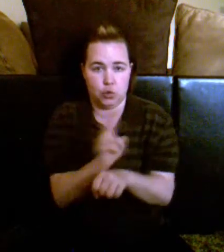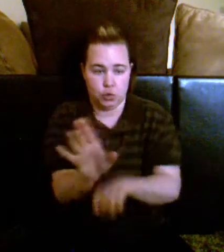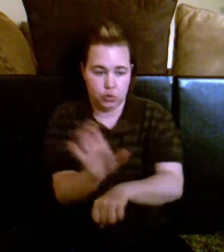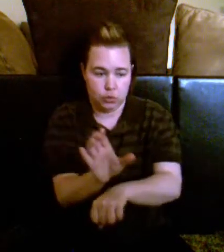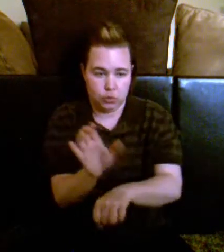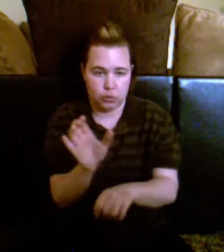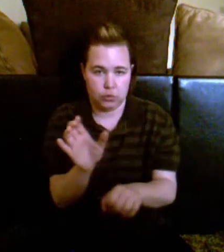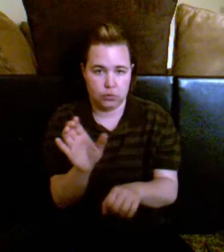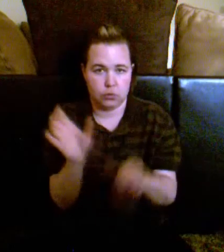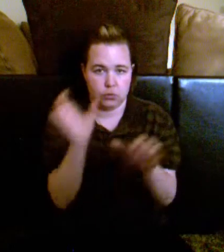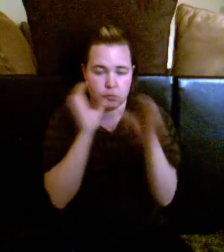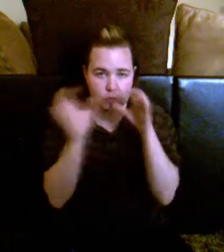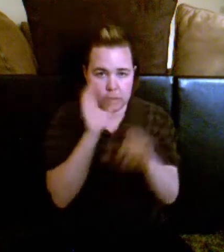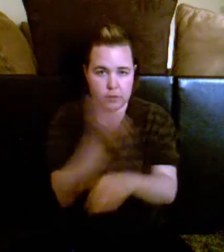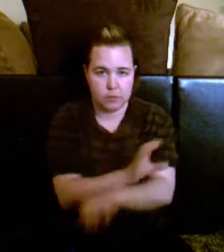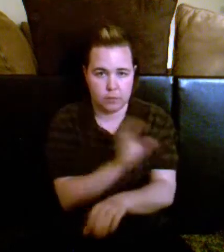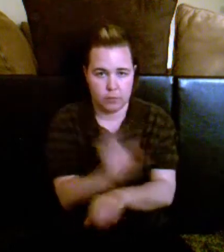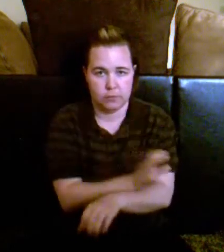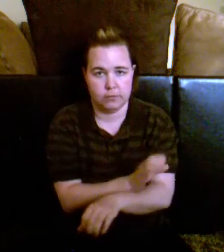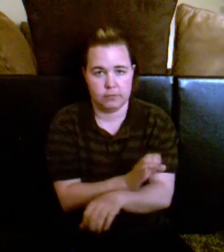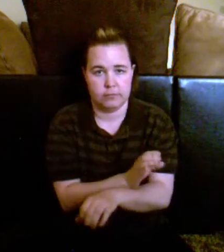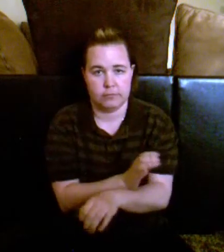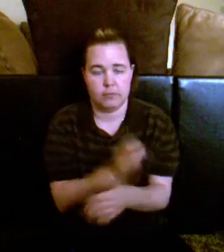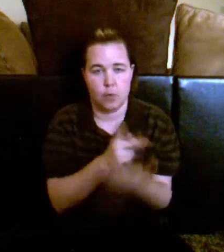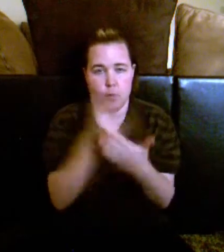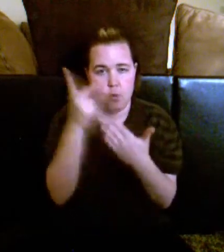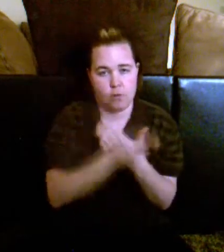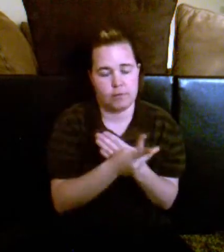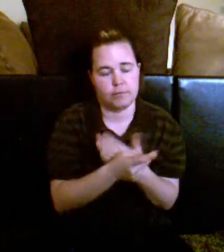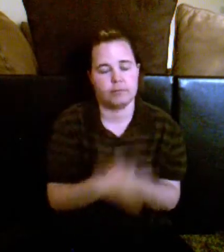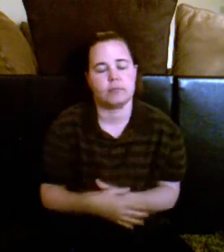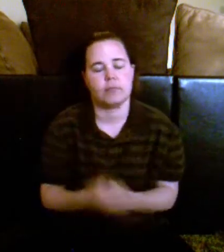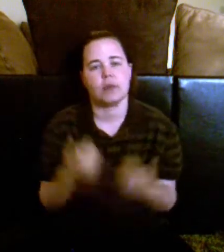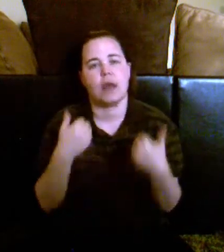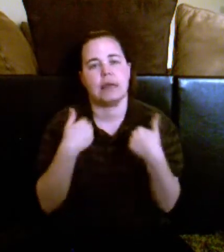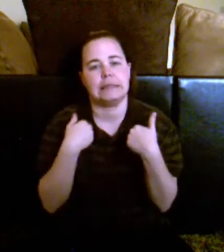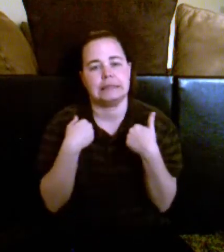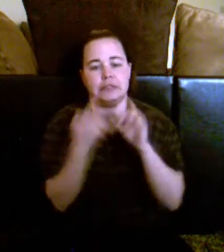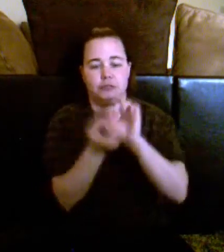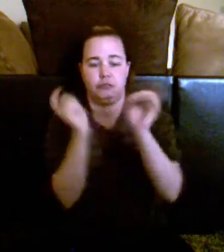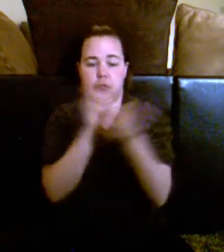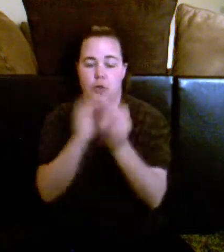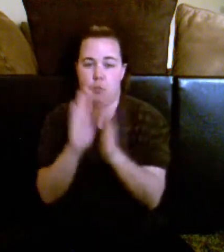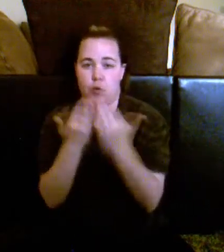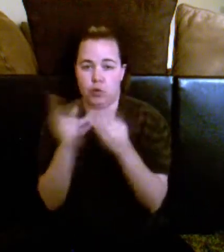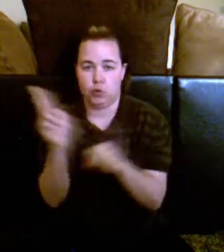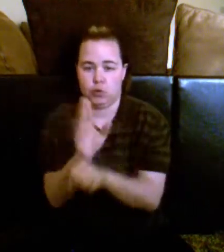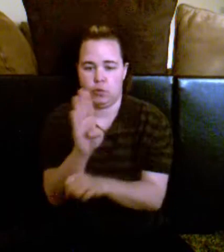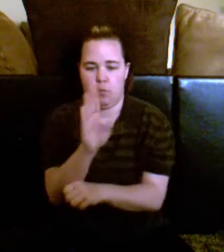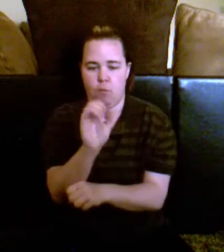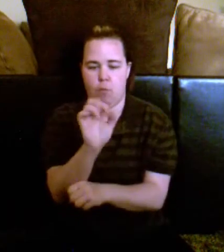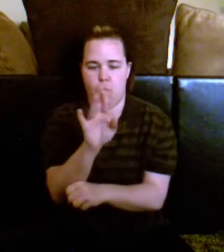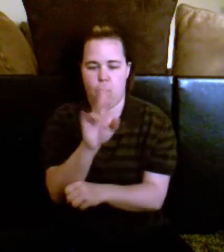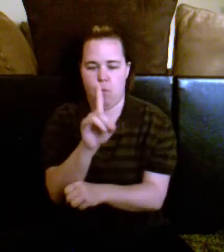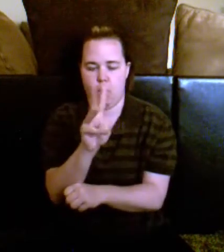program them. I have had to adapt books using Boardmaker or writing with symbols.